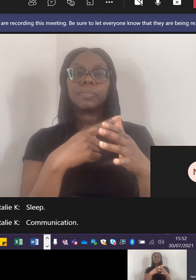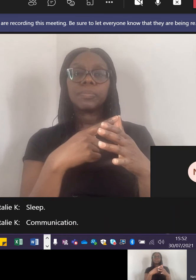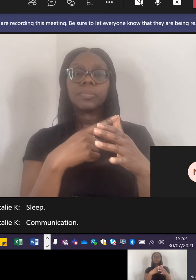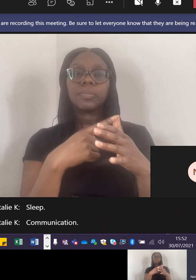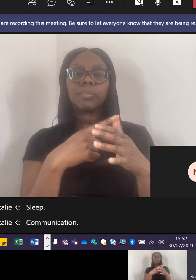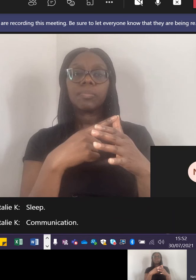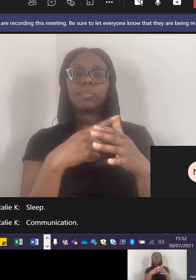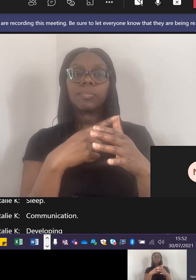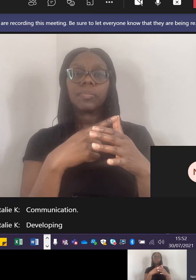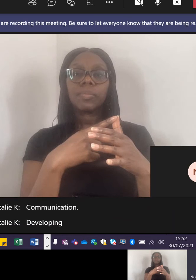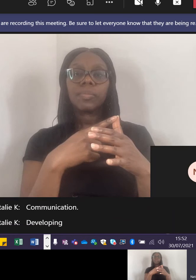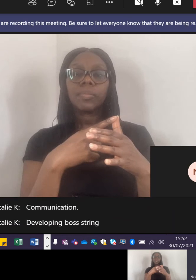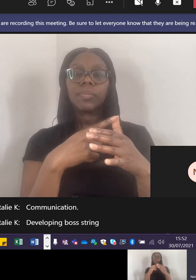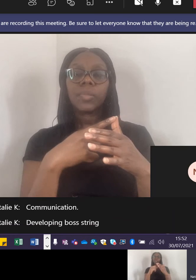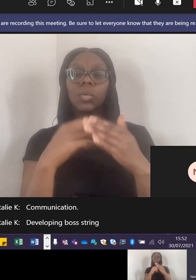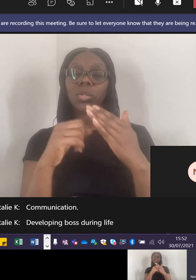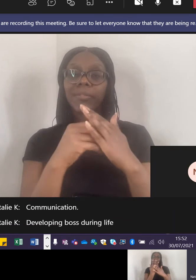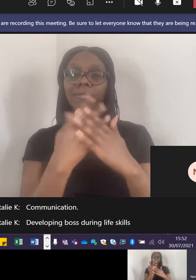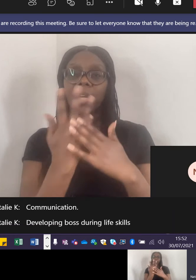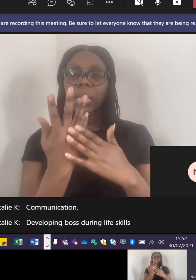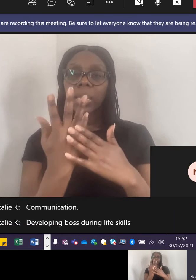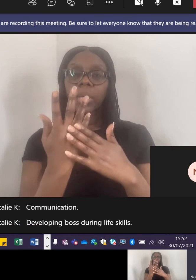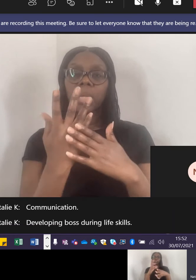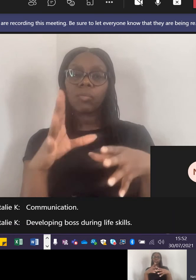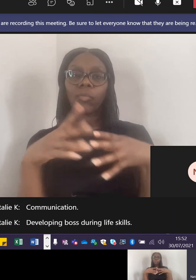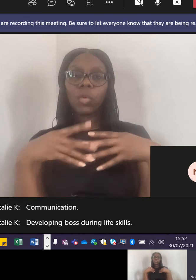developing fostering life skills,